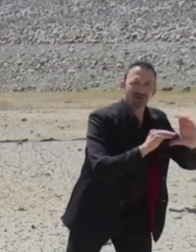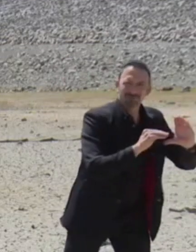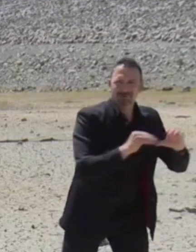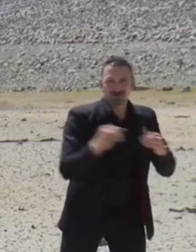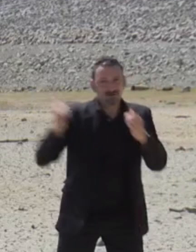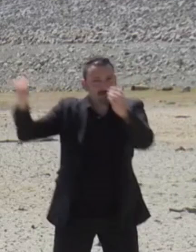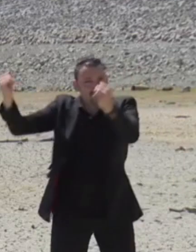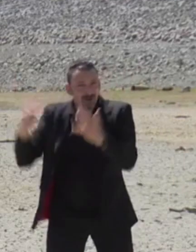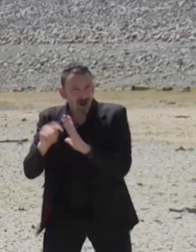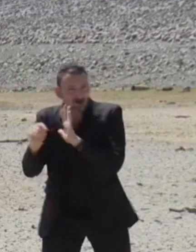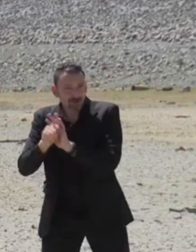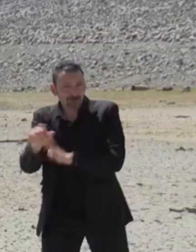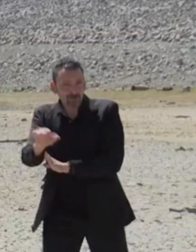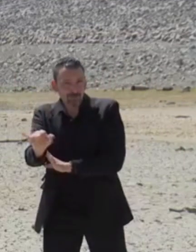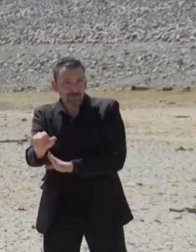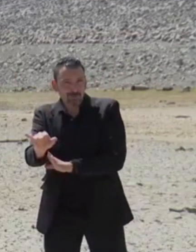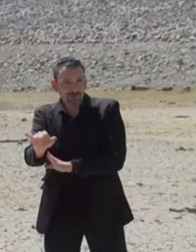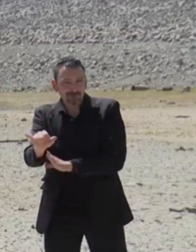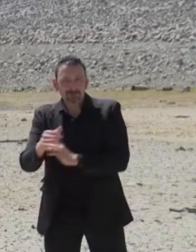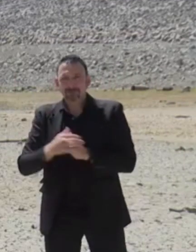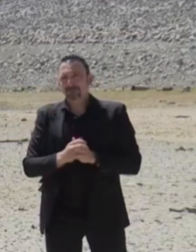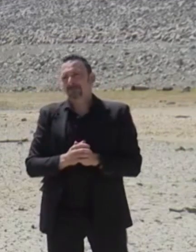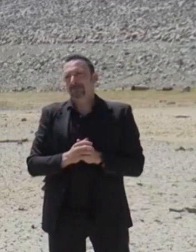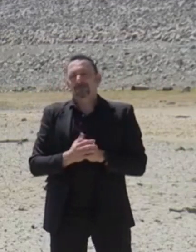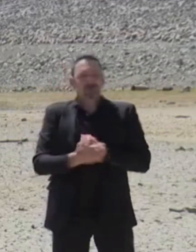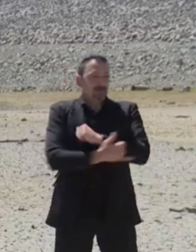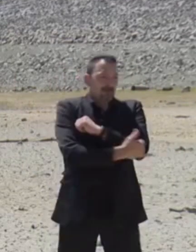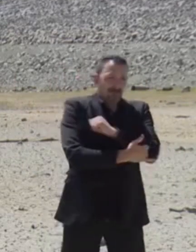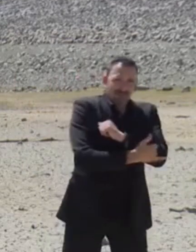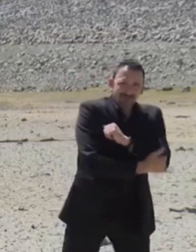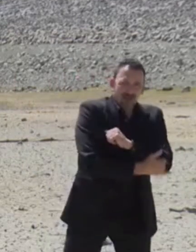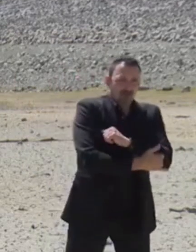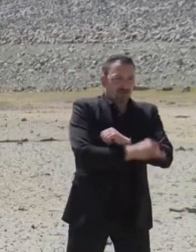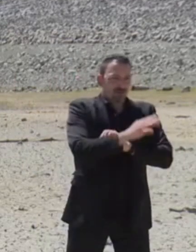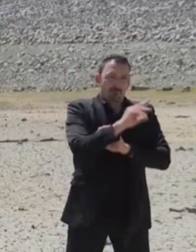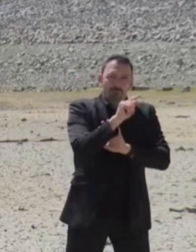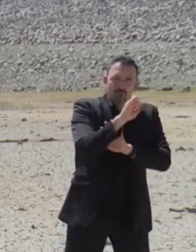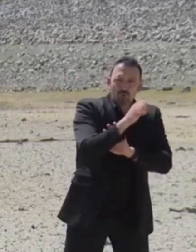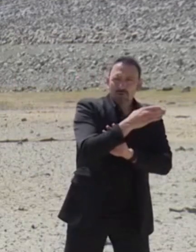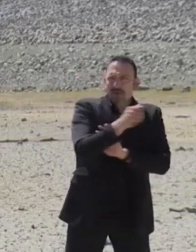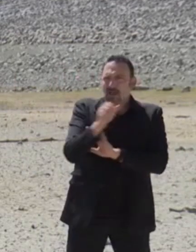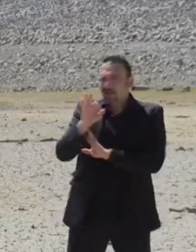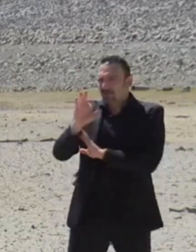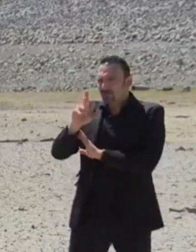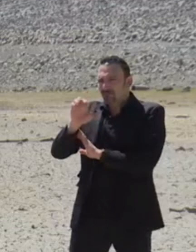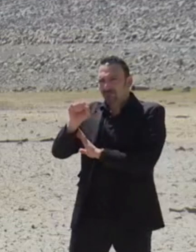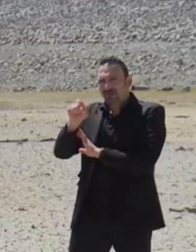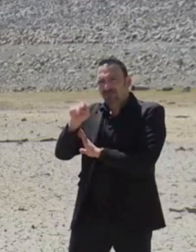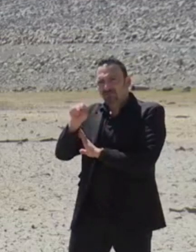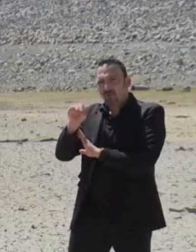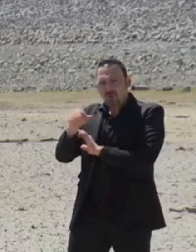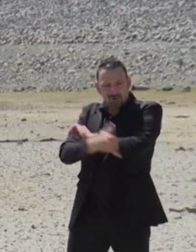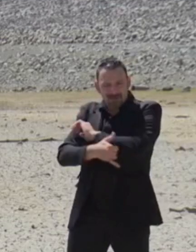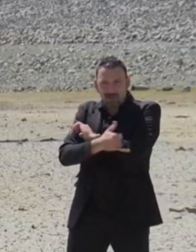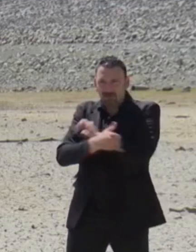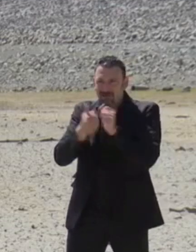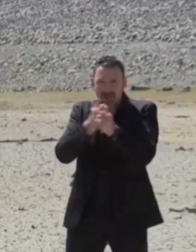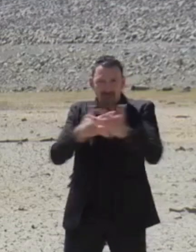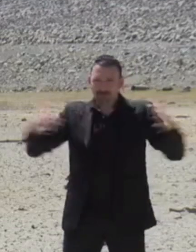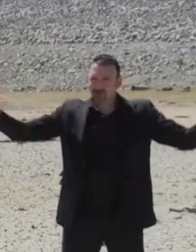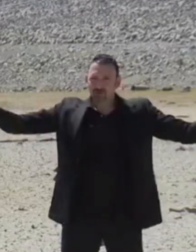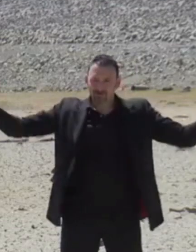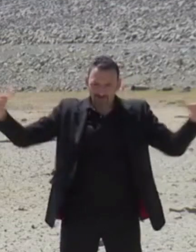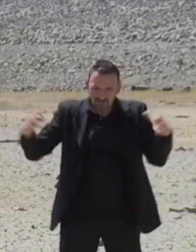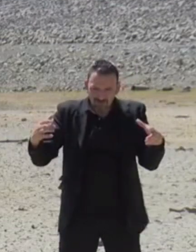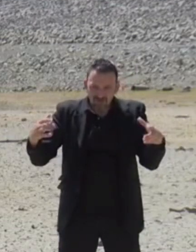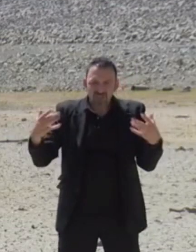our agenda. We were recently in Butte County talking about that, and in Fresno County as well. All of these things come